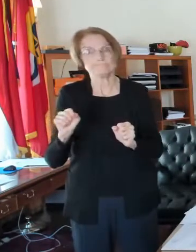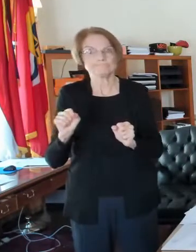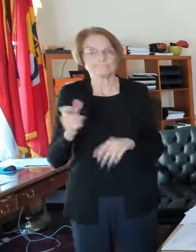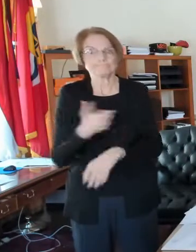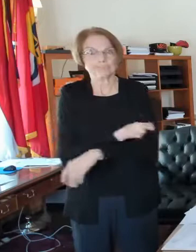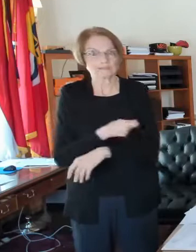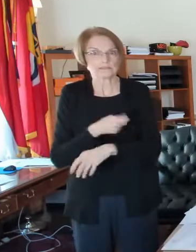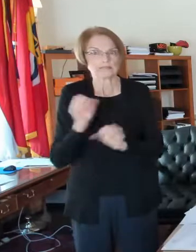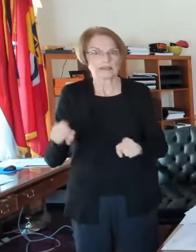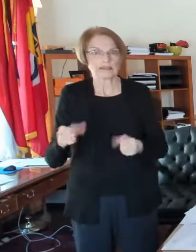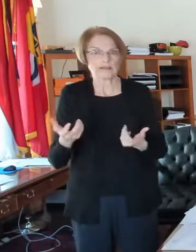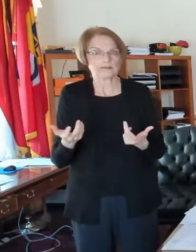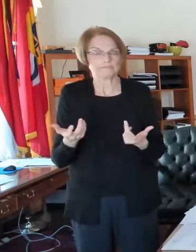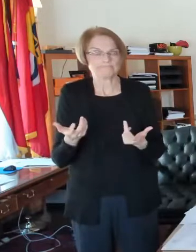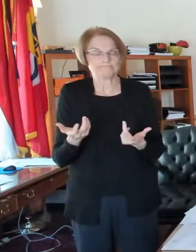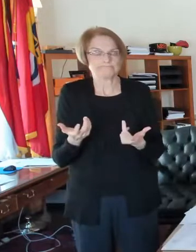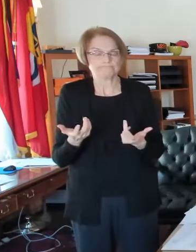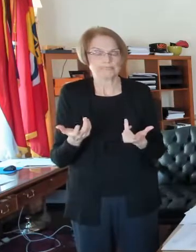vaccination.